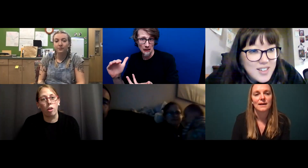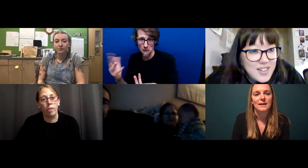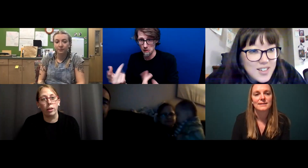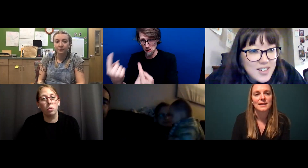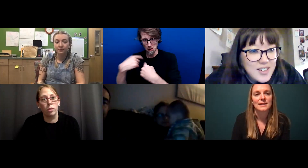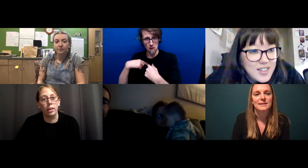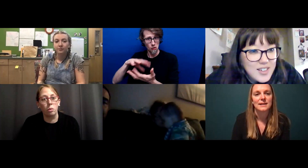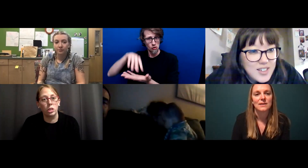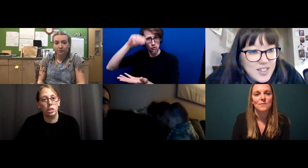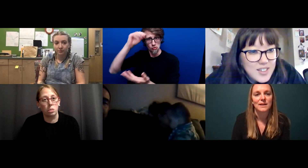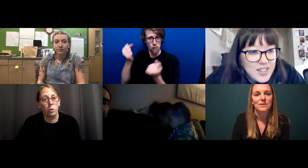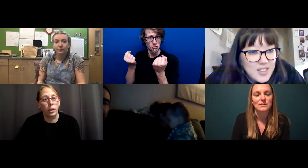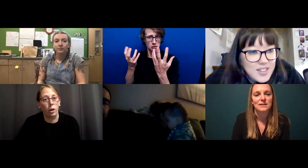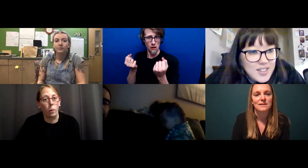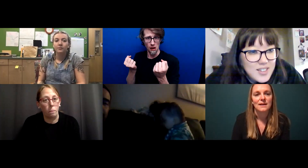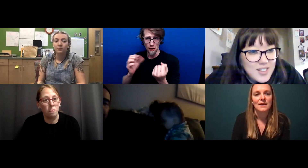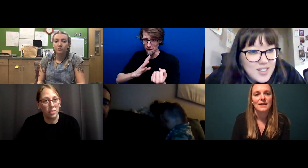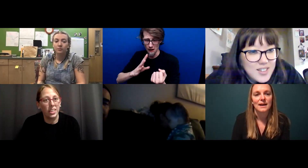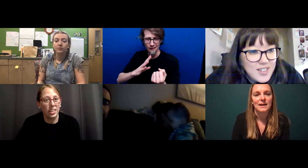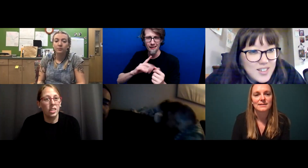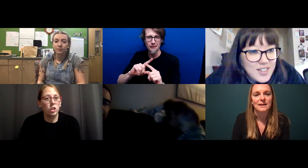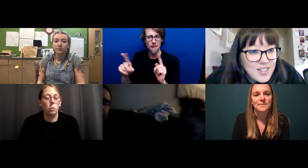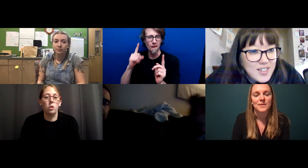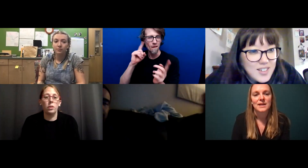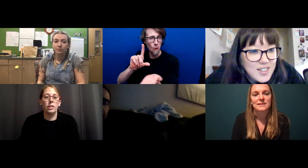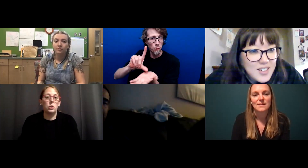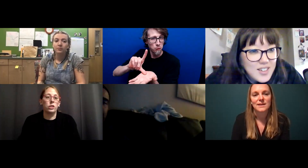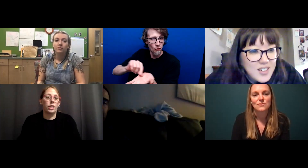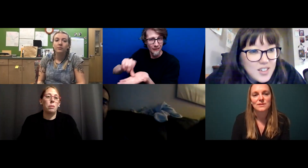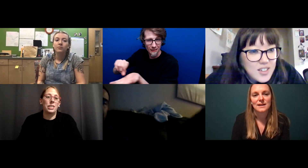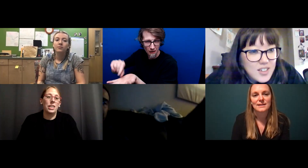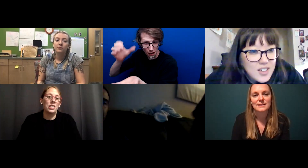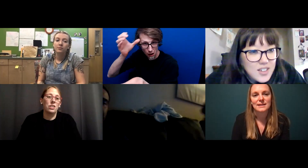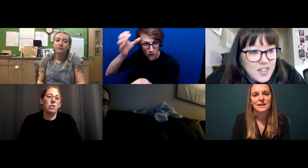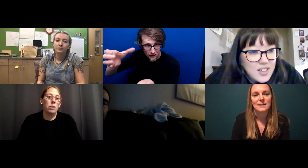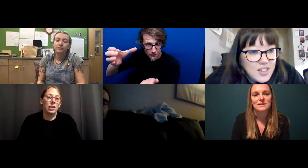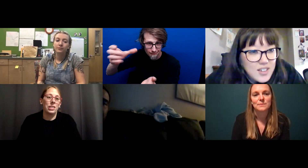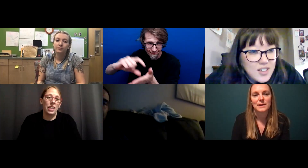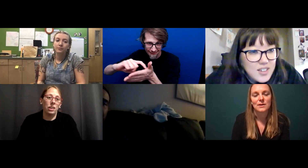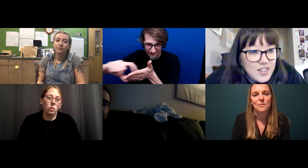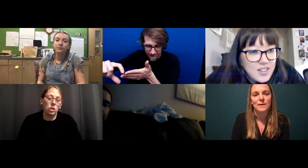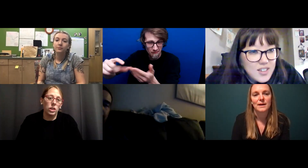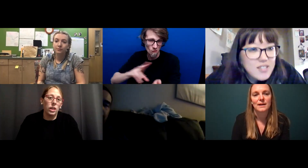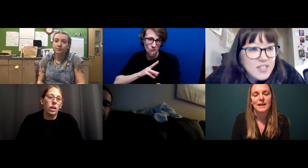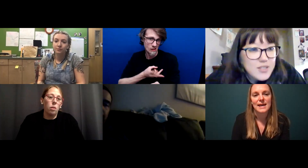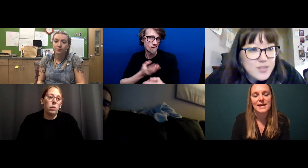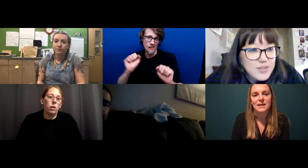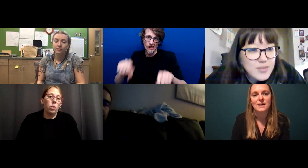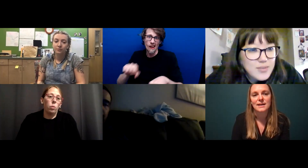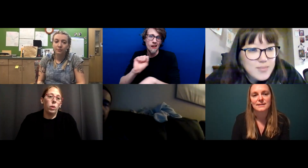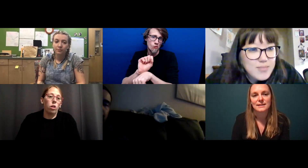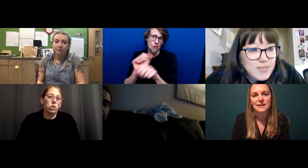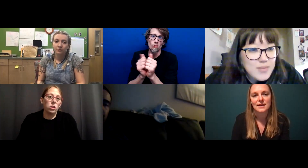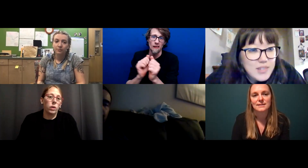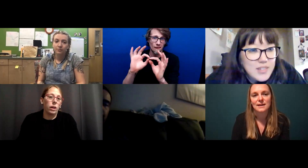our value for the languages that are spoken at home. So we know that students are coming to us to learn American Sign Language, but